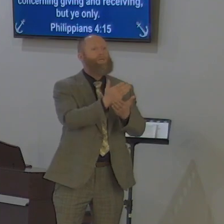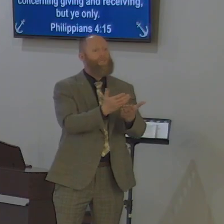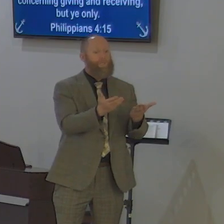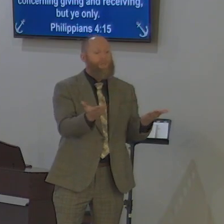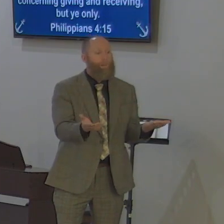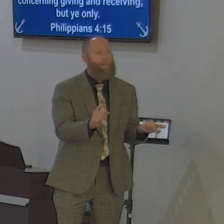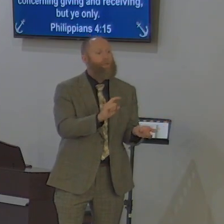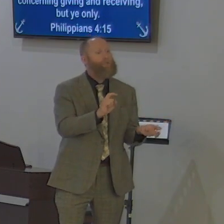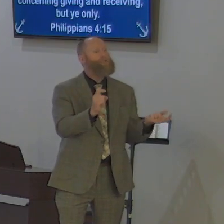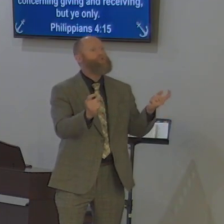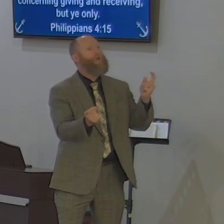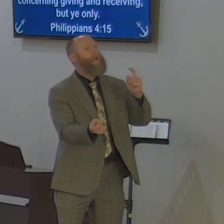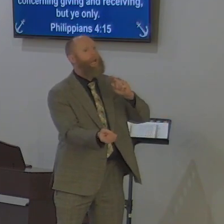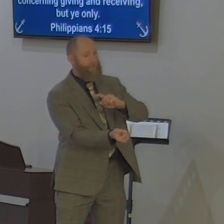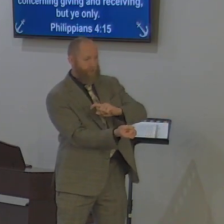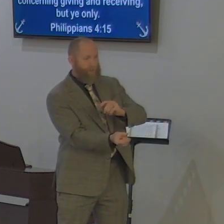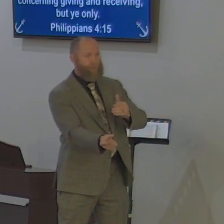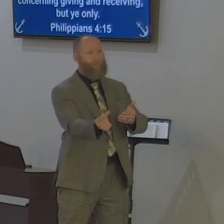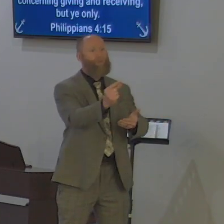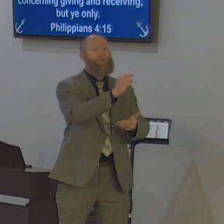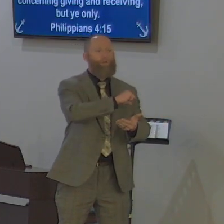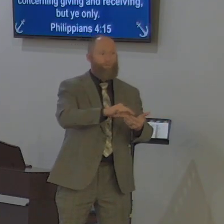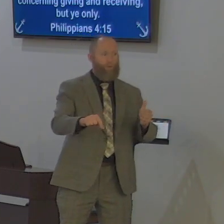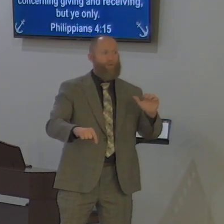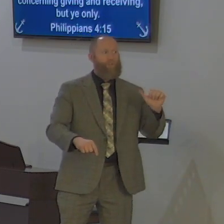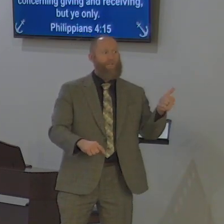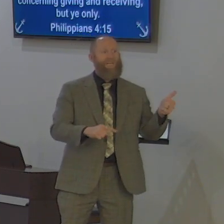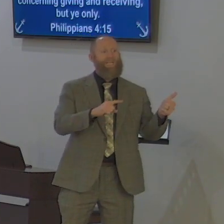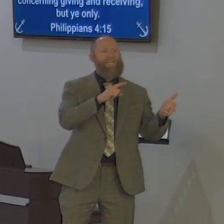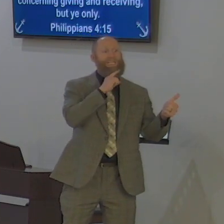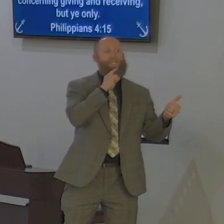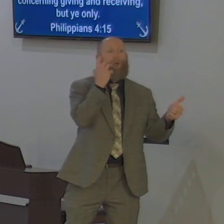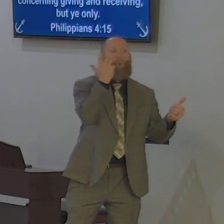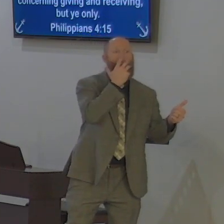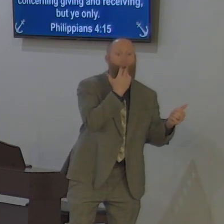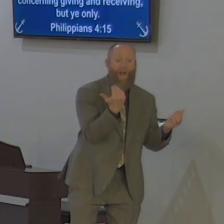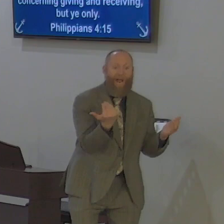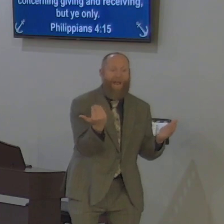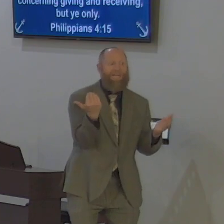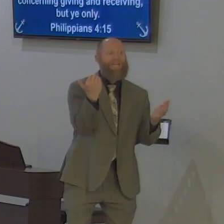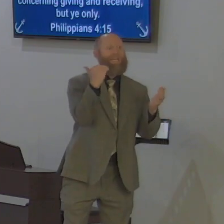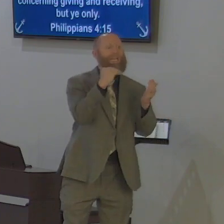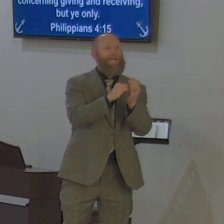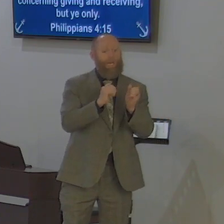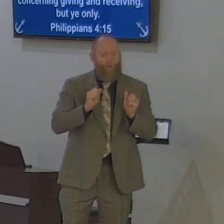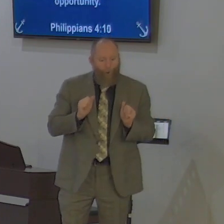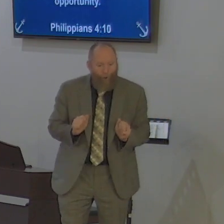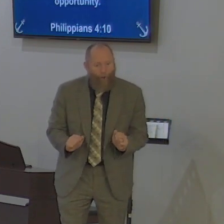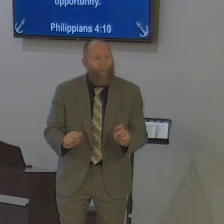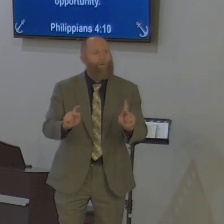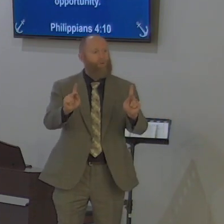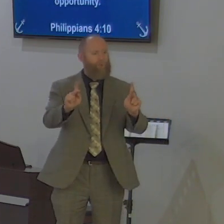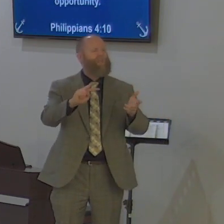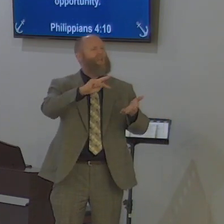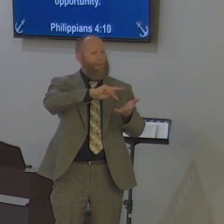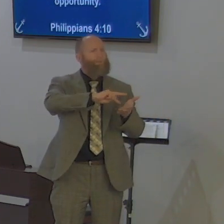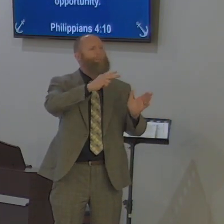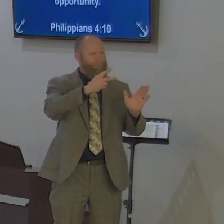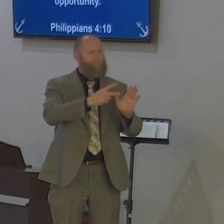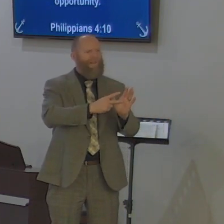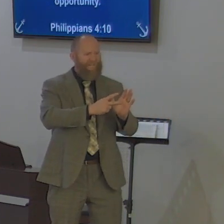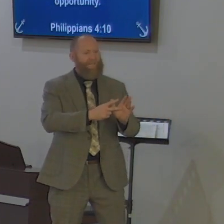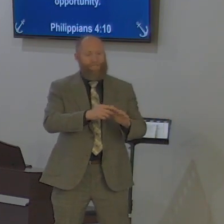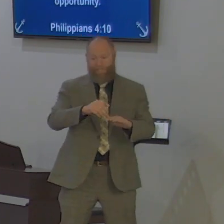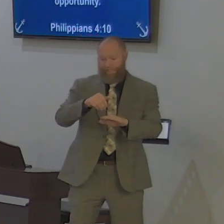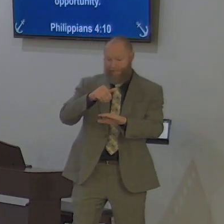according to verse 10, because now it says that it has flourished again. That it had been going and then it couldn't go on, and now